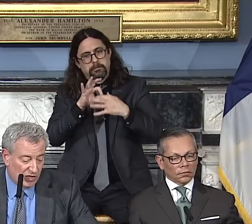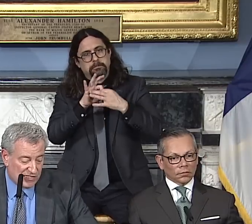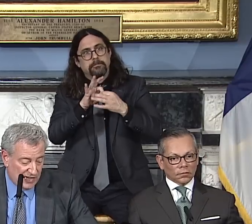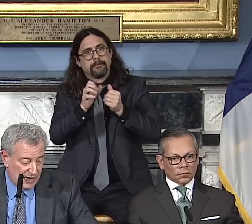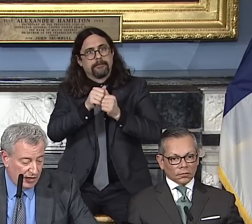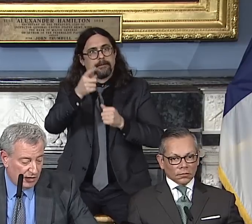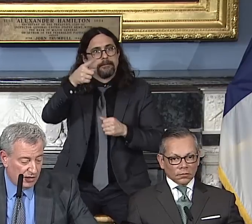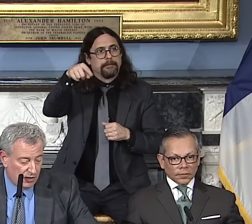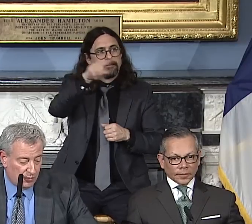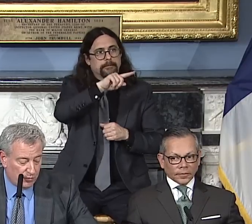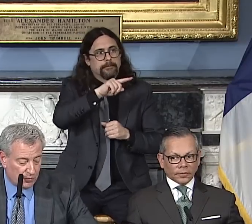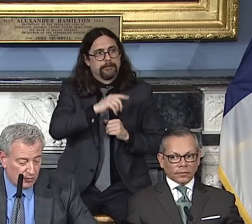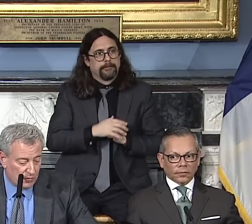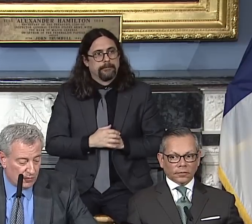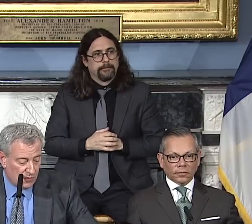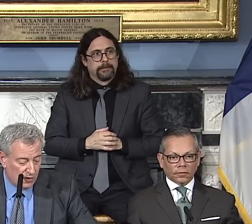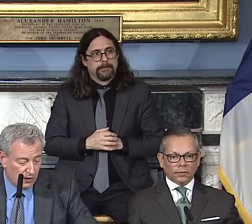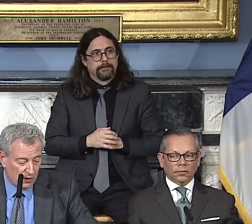Finally, I want to say,